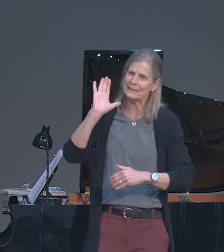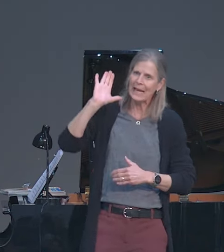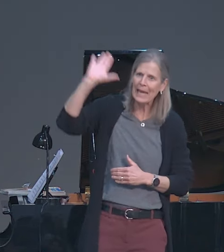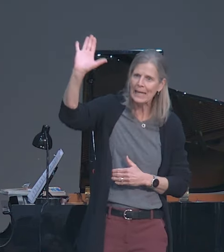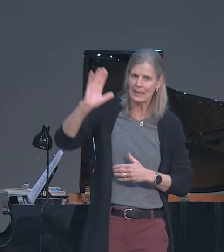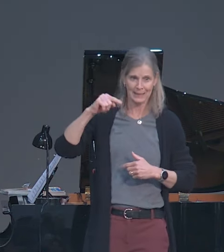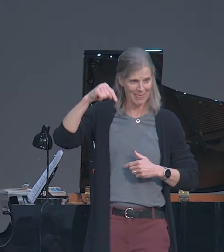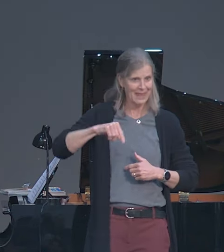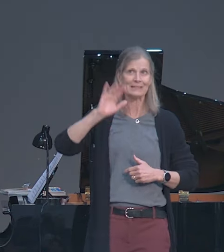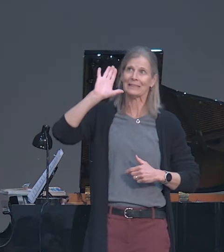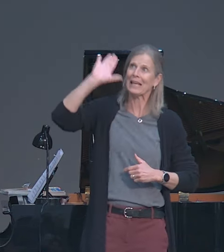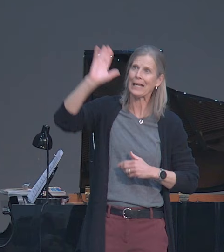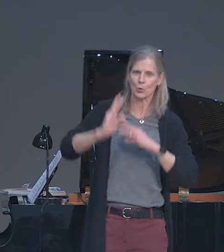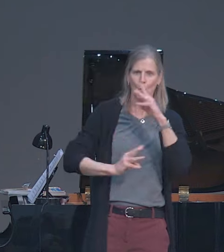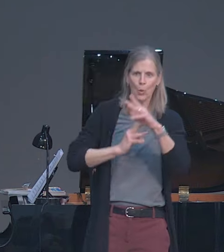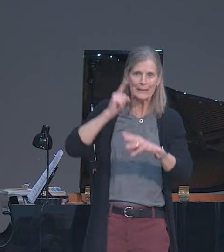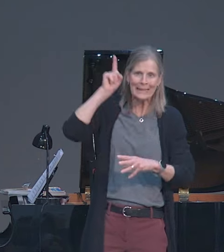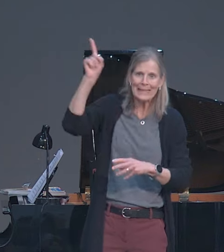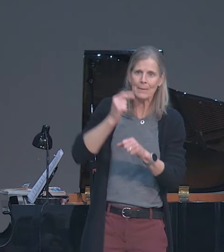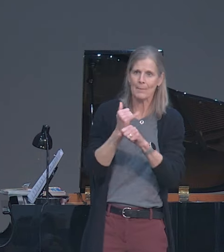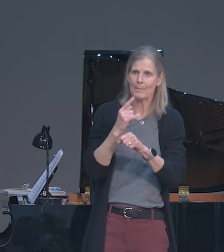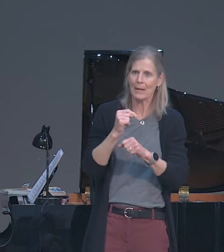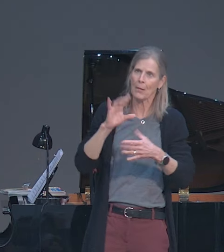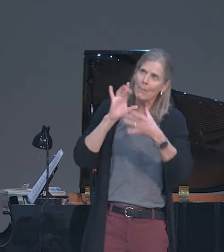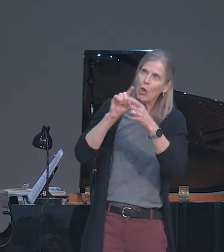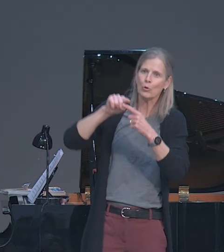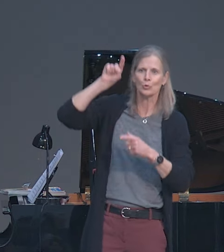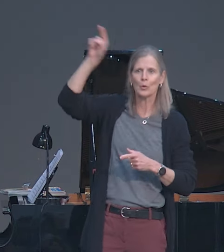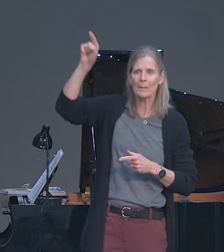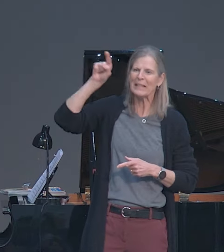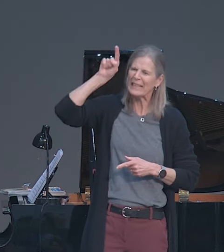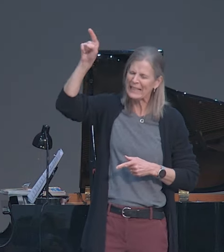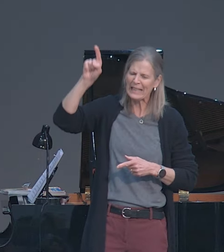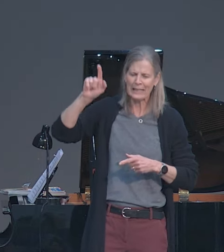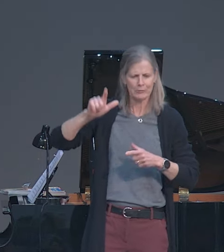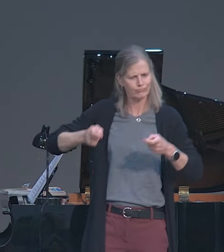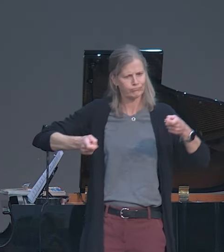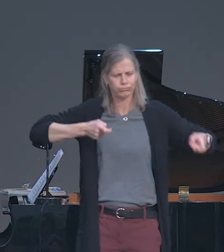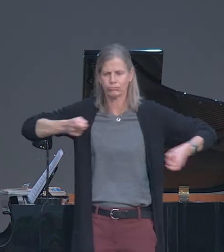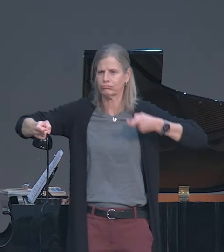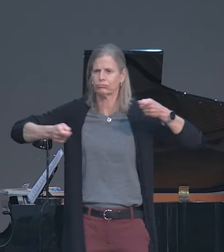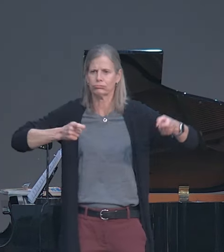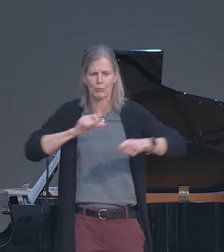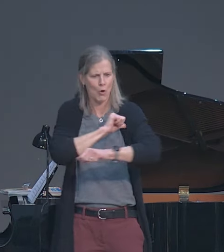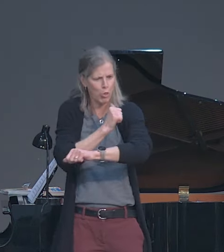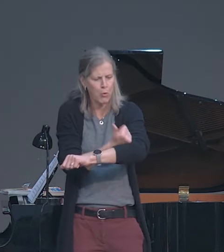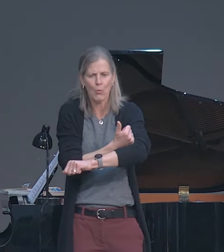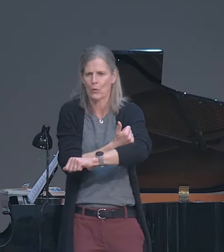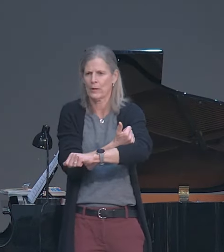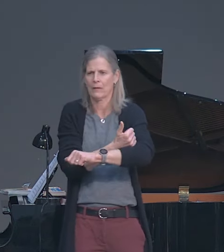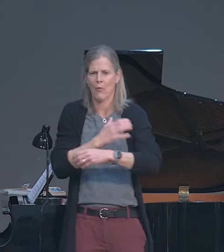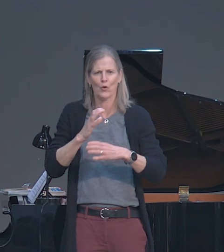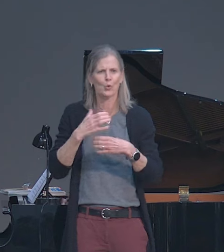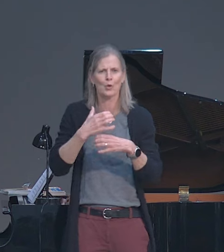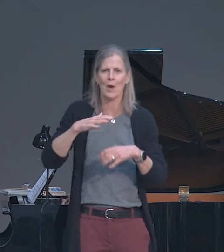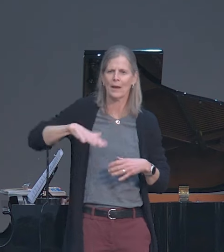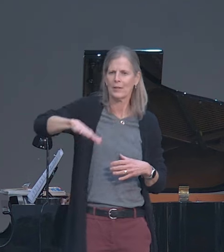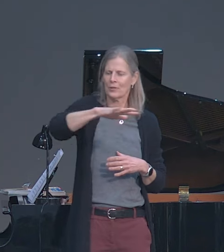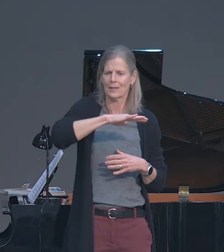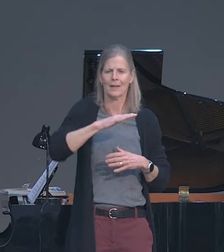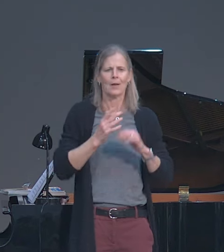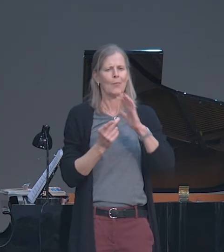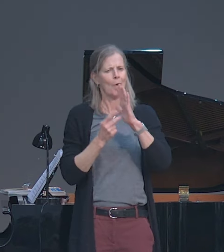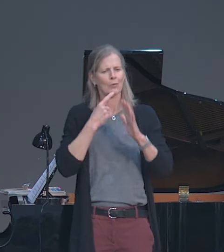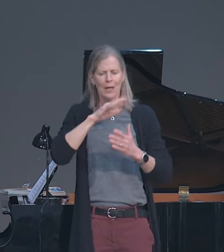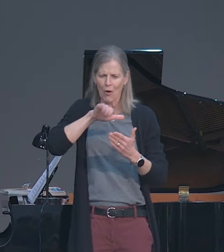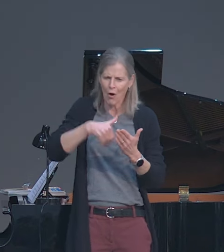world. He made it. It belongs to him. He is the sovereign power and authority over all of creation. So Paul says